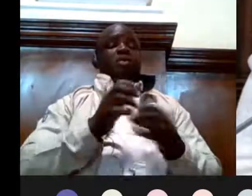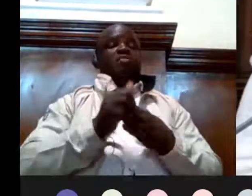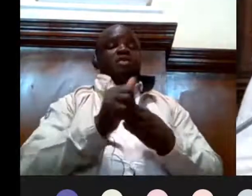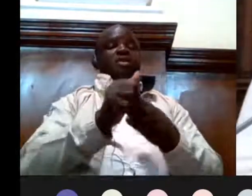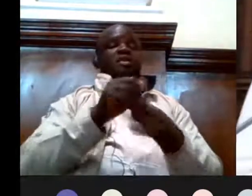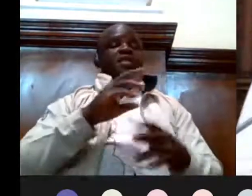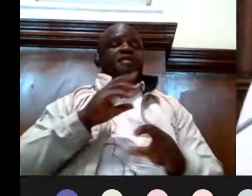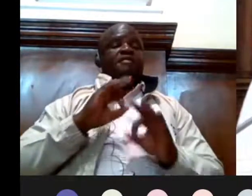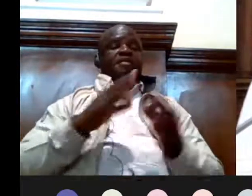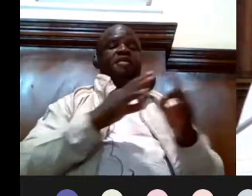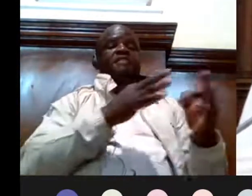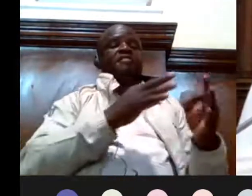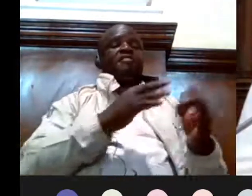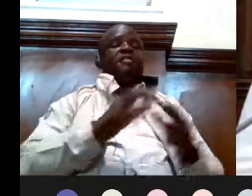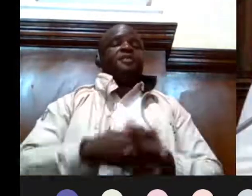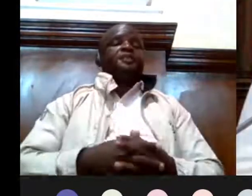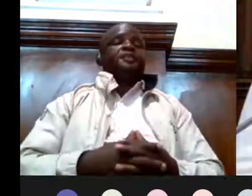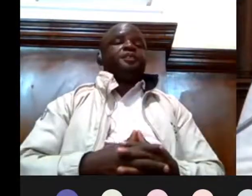betsala kanzima.